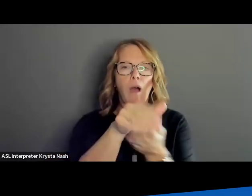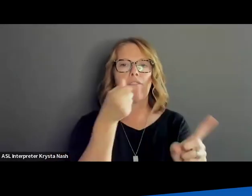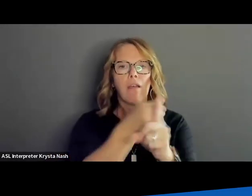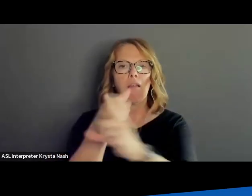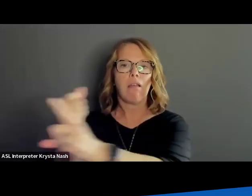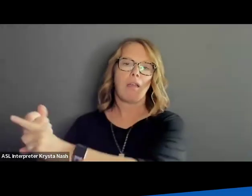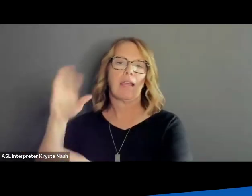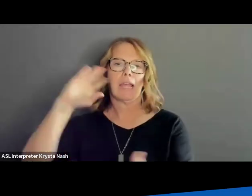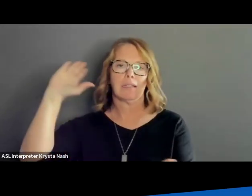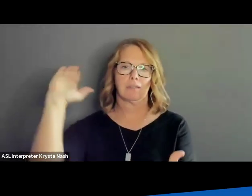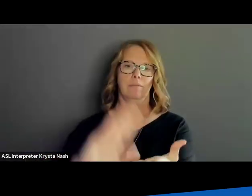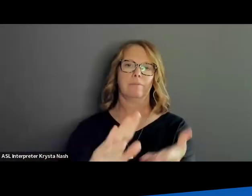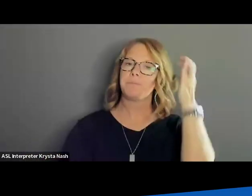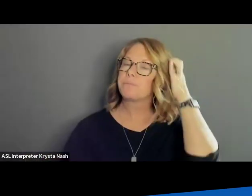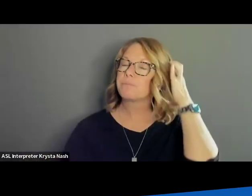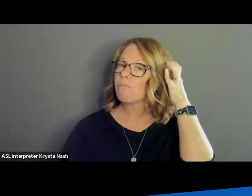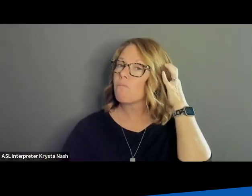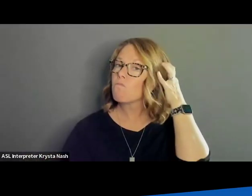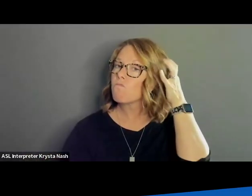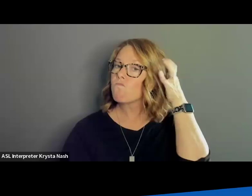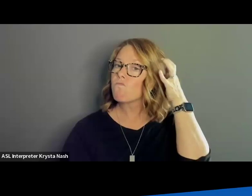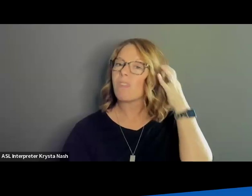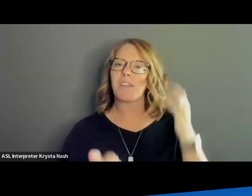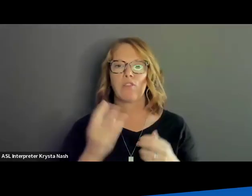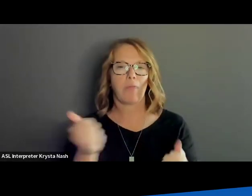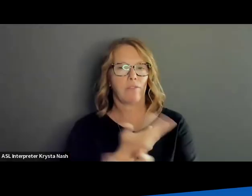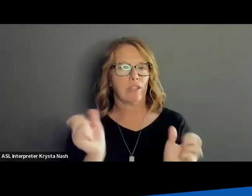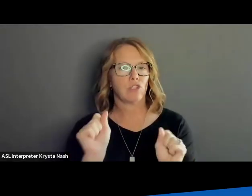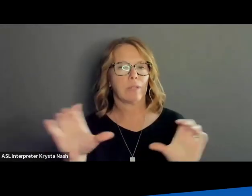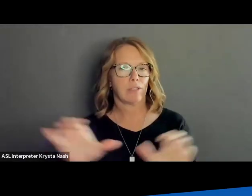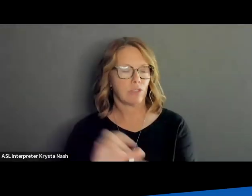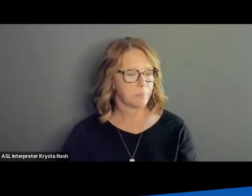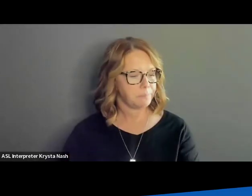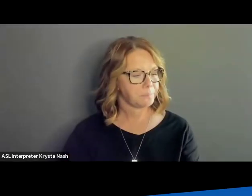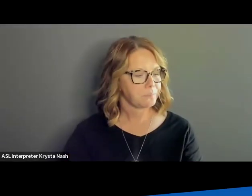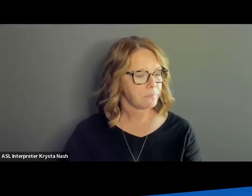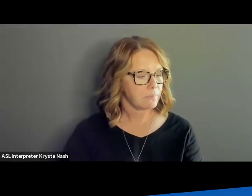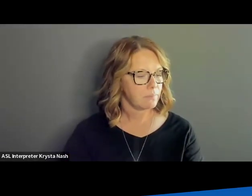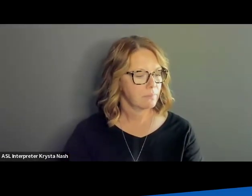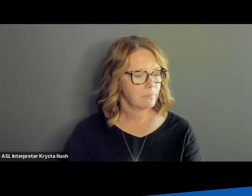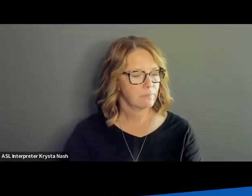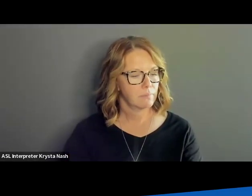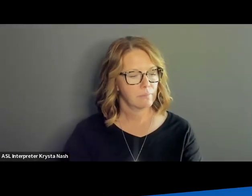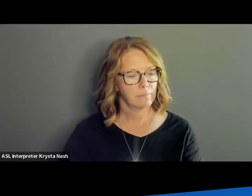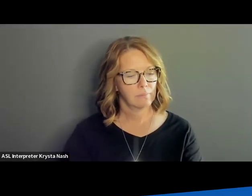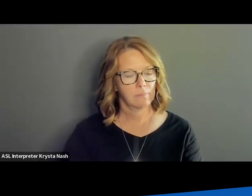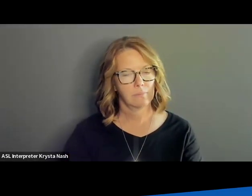So there's a couple of different things that you can do there. Um,